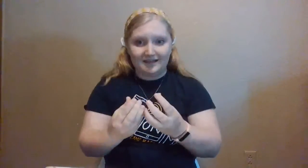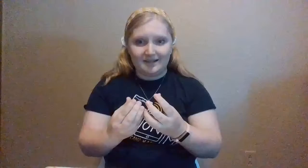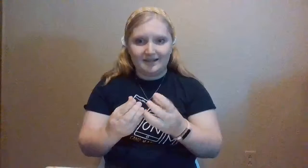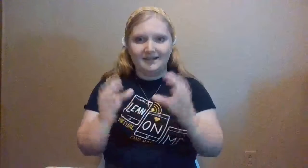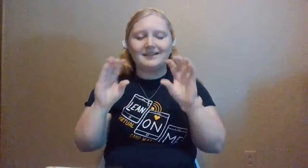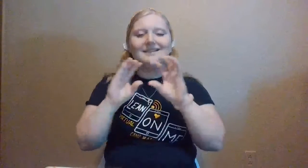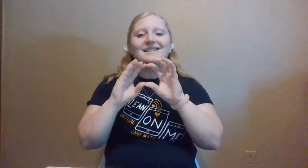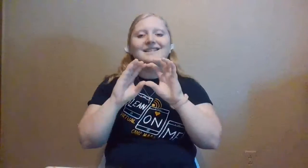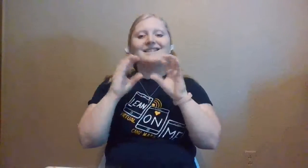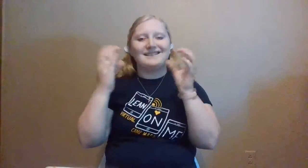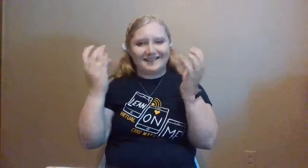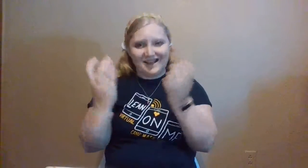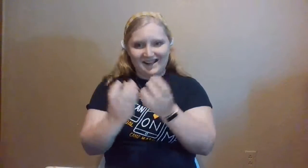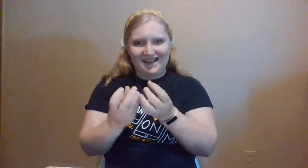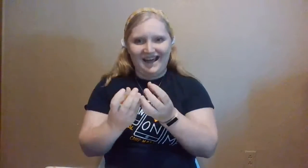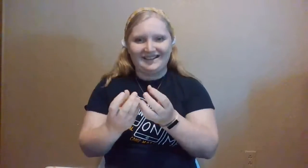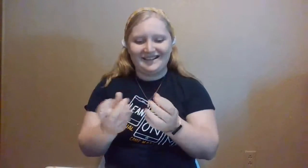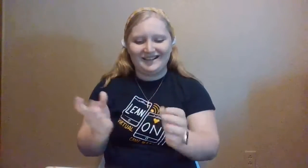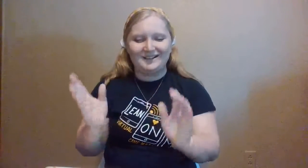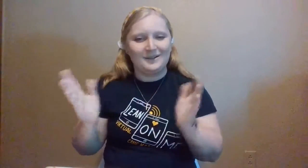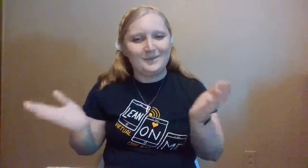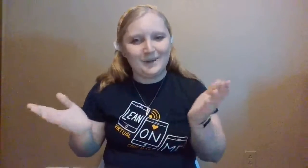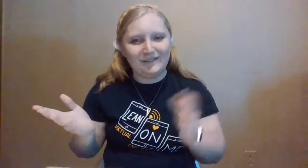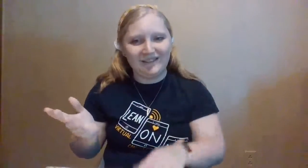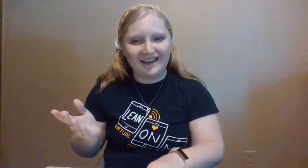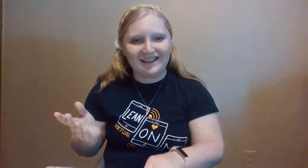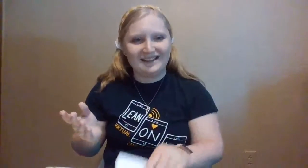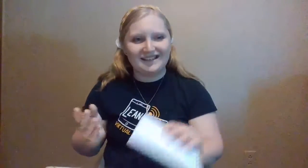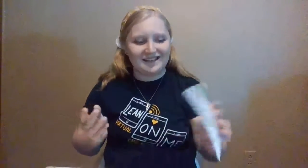class, class. Perfect.